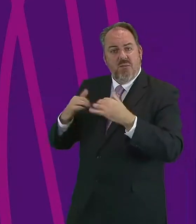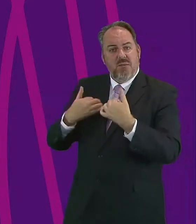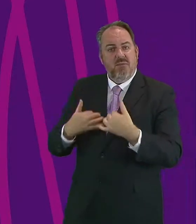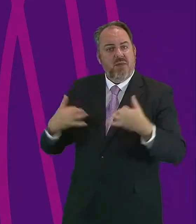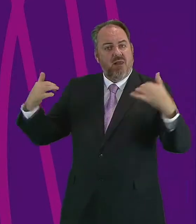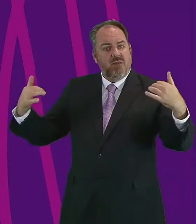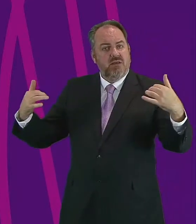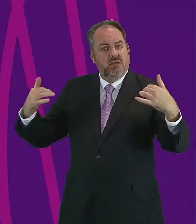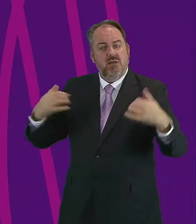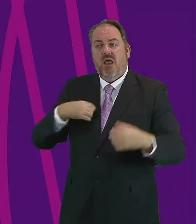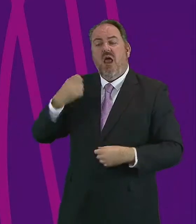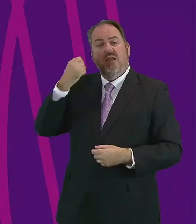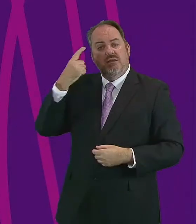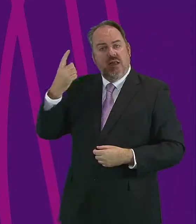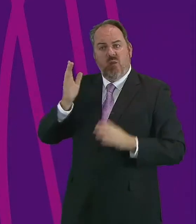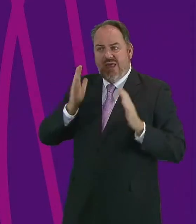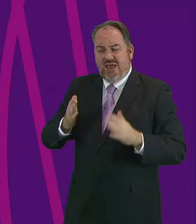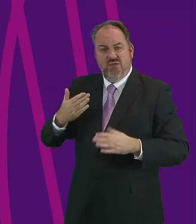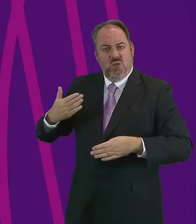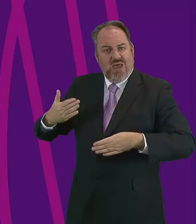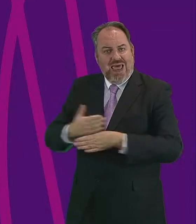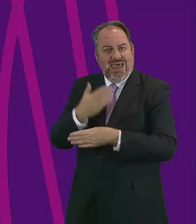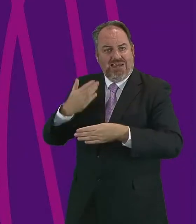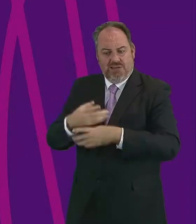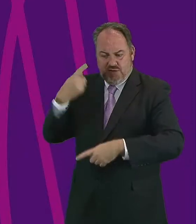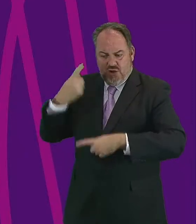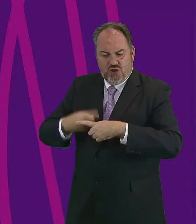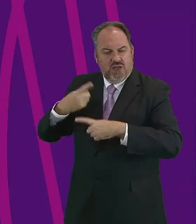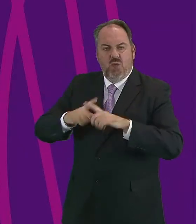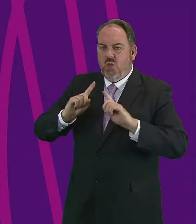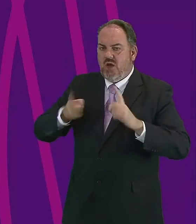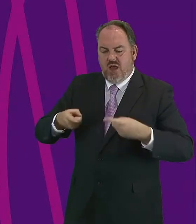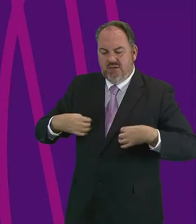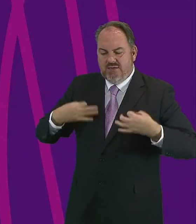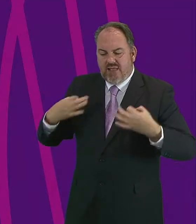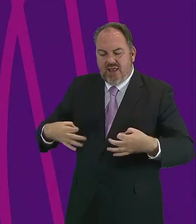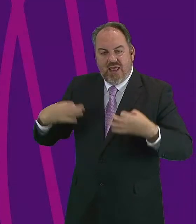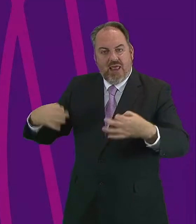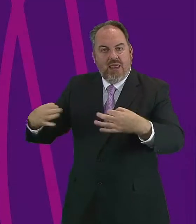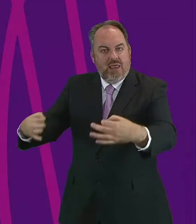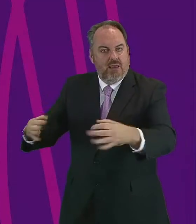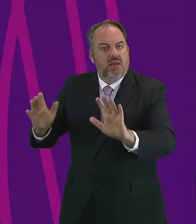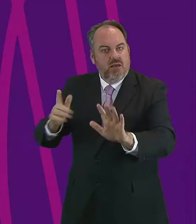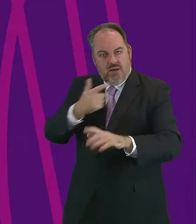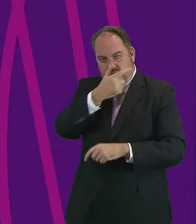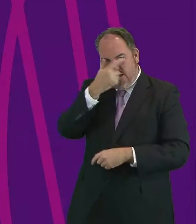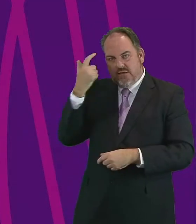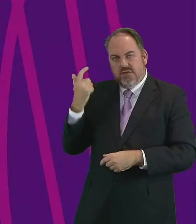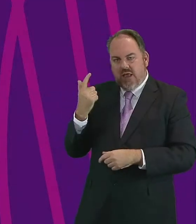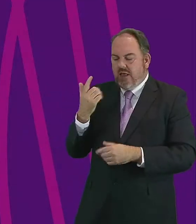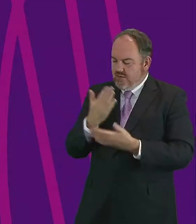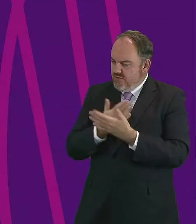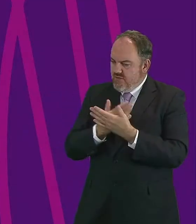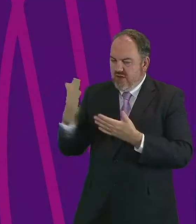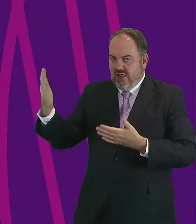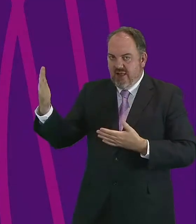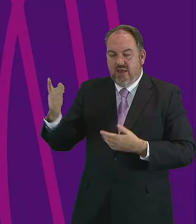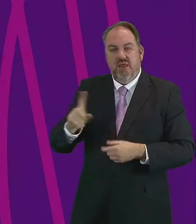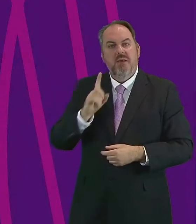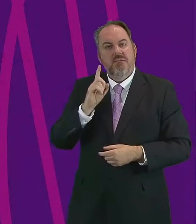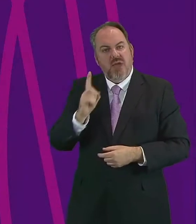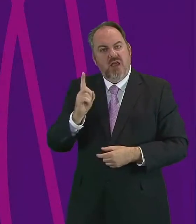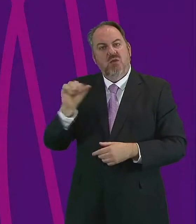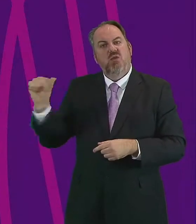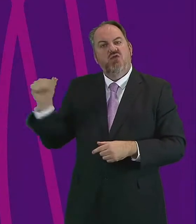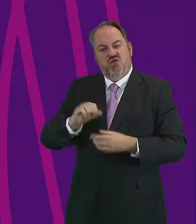act urgently and the need to make sure things are done and you can't hang about. But equally, I understand and very much understand that we should try and develop